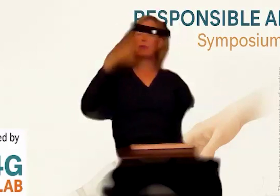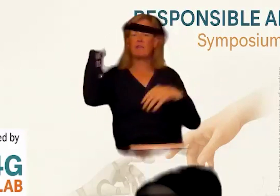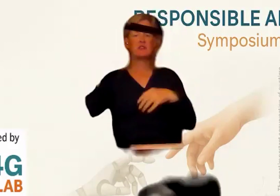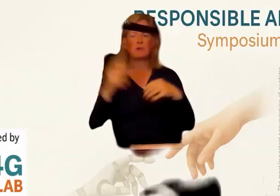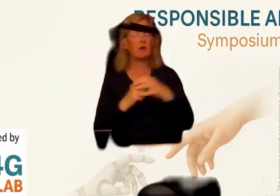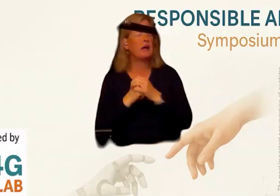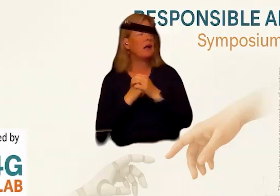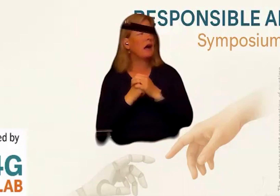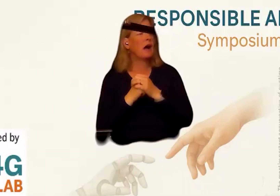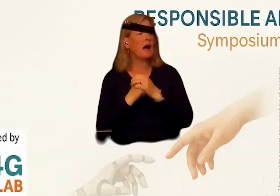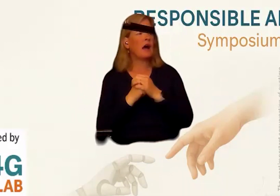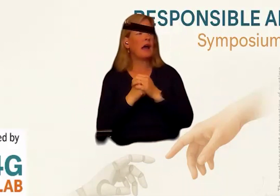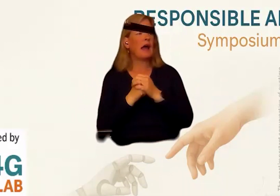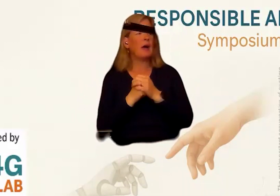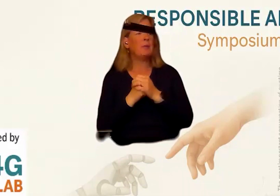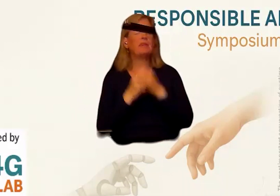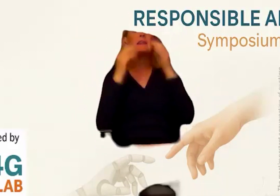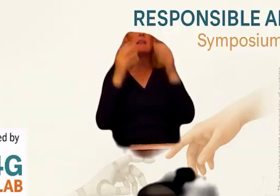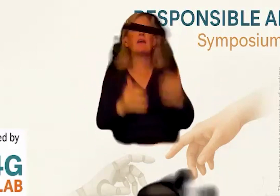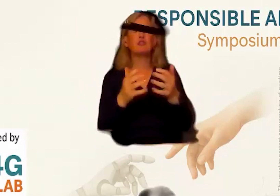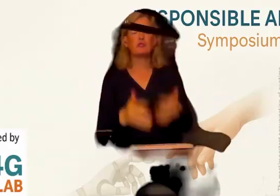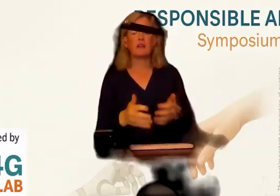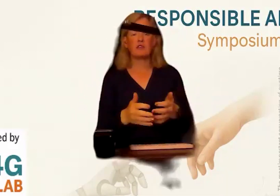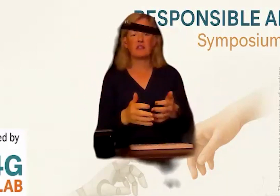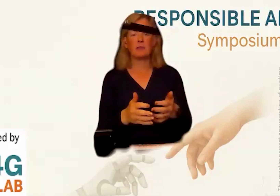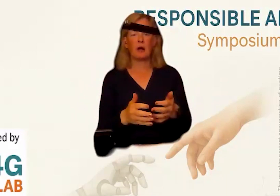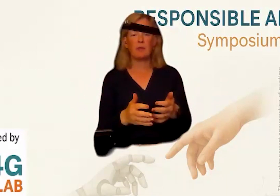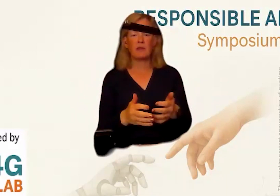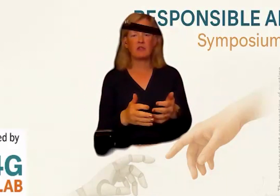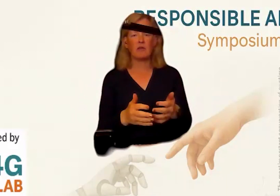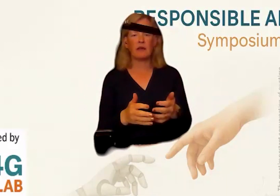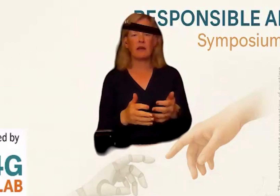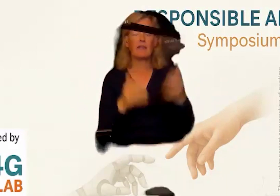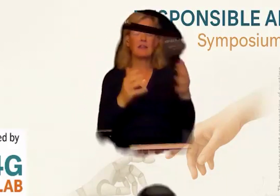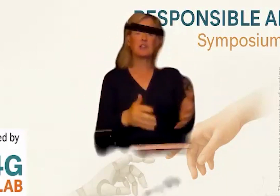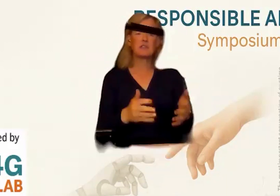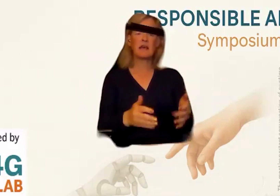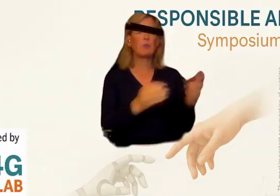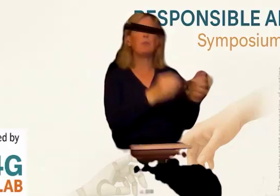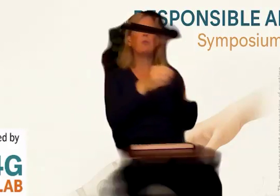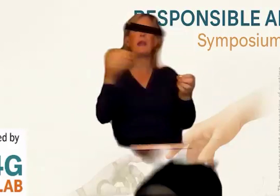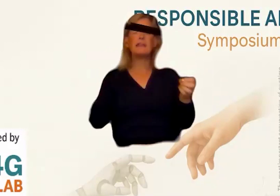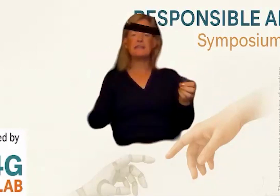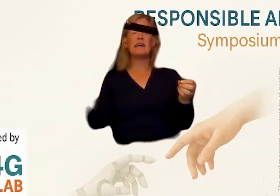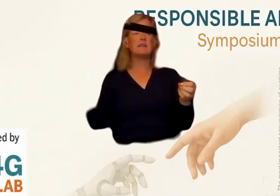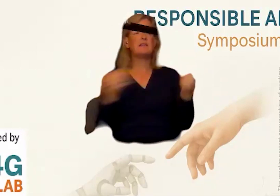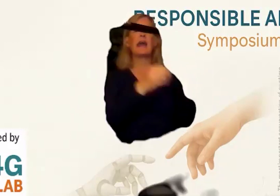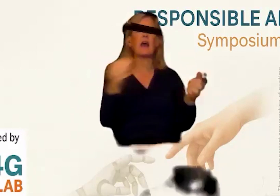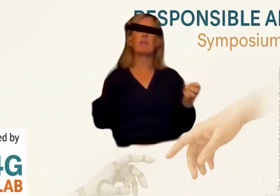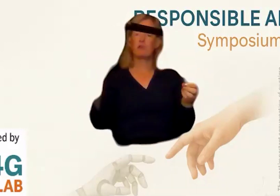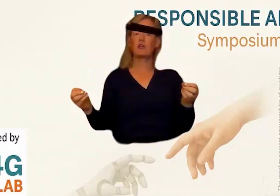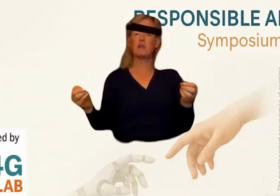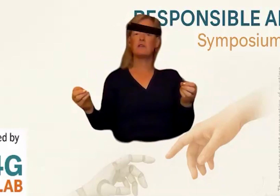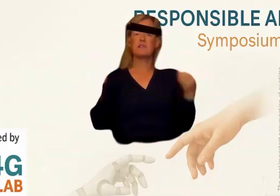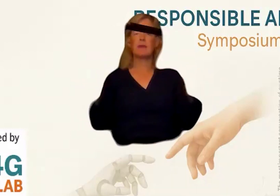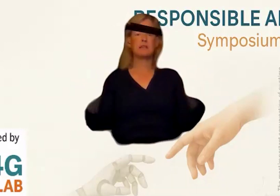companies, nonprofits as well, but they never truly understand the problem they're solving. And they just think, but I did the